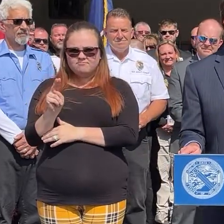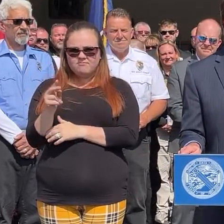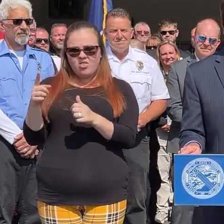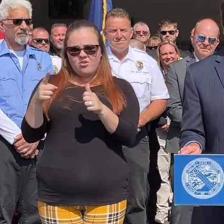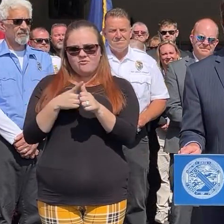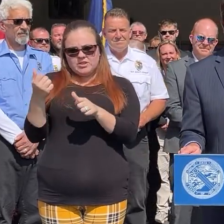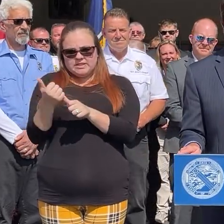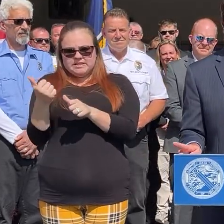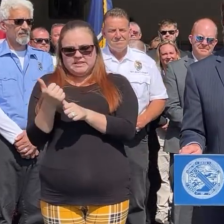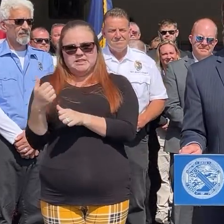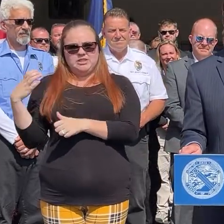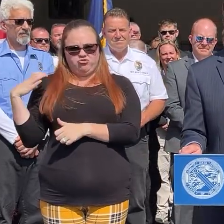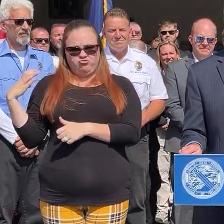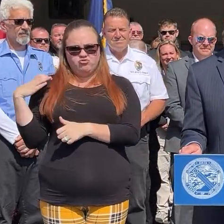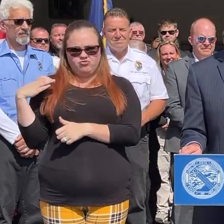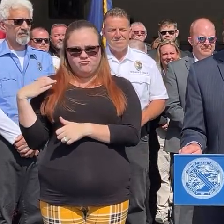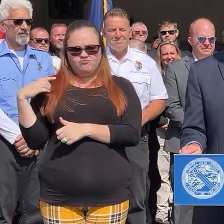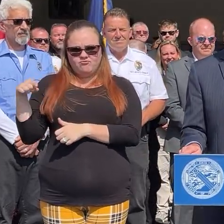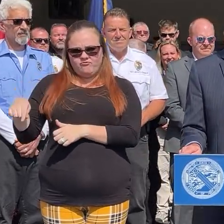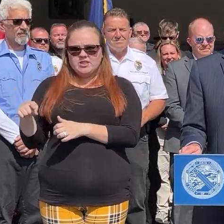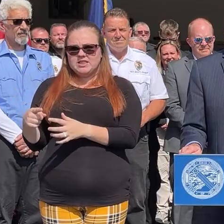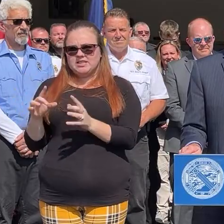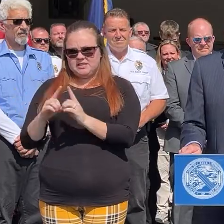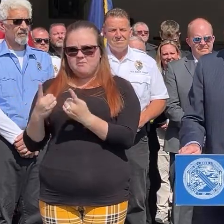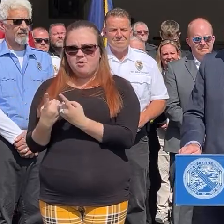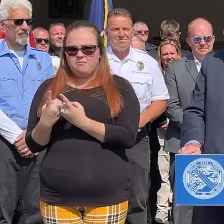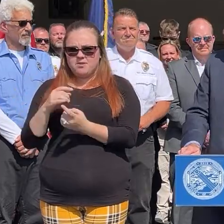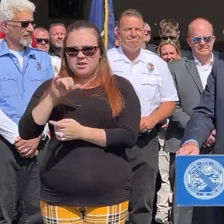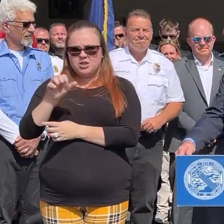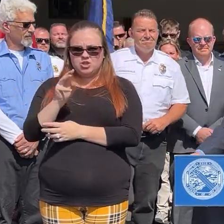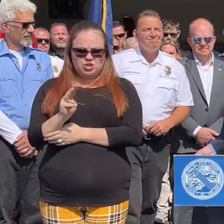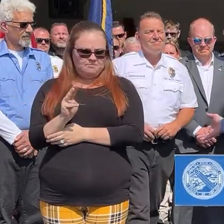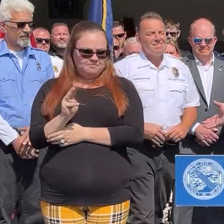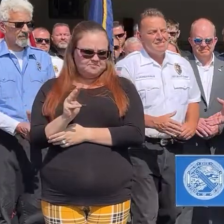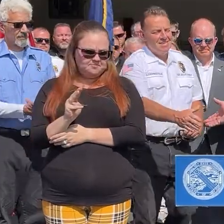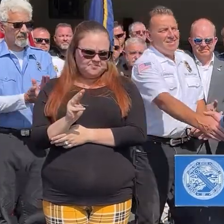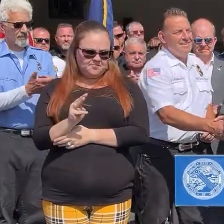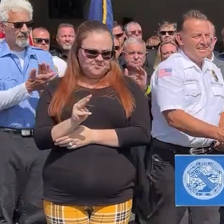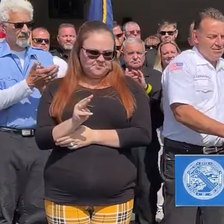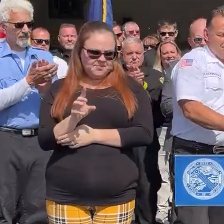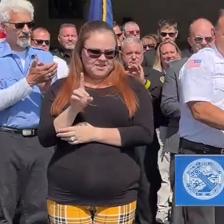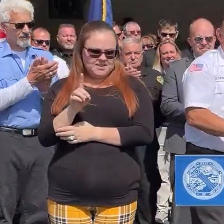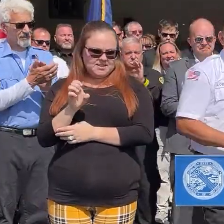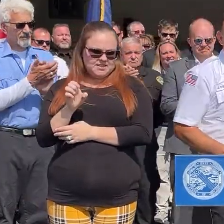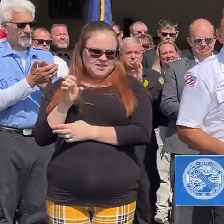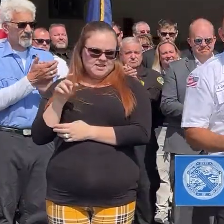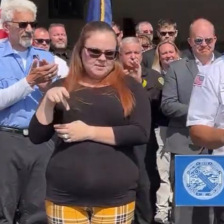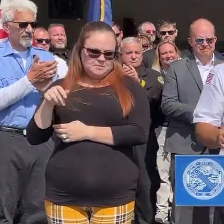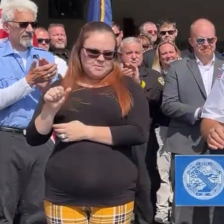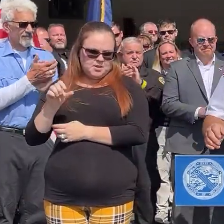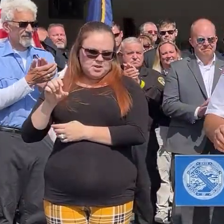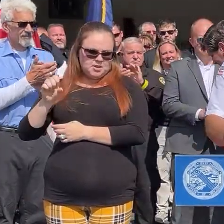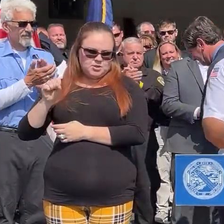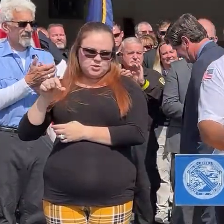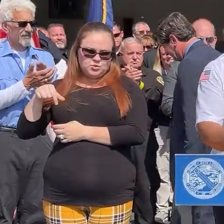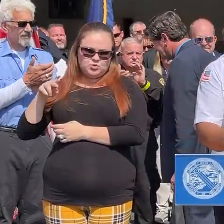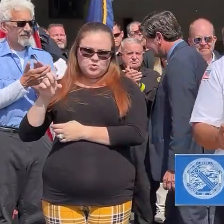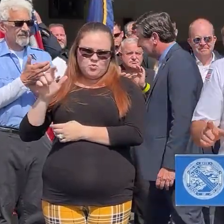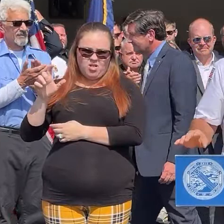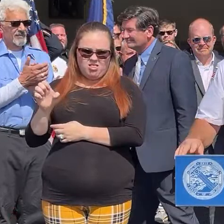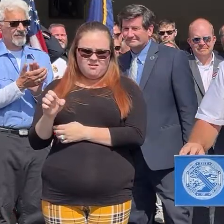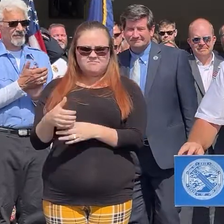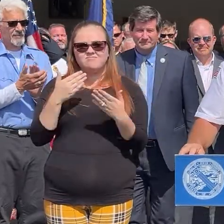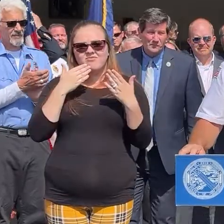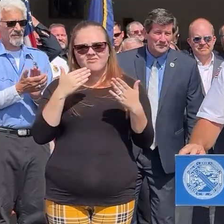first assistant chief for the Colden Fire District, Jim DePasquale. Thank you. Thank